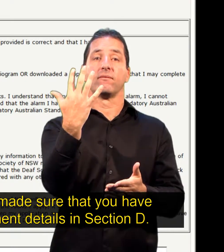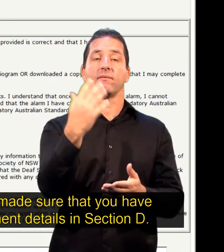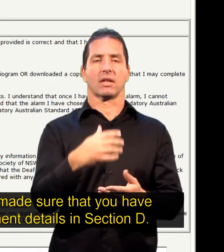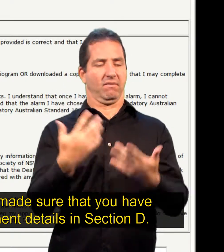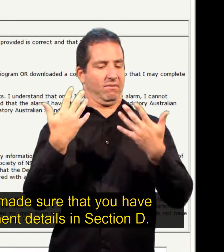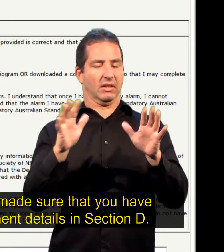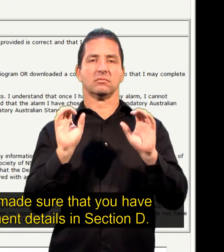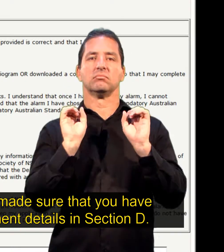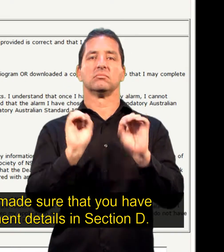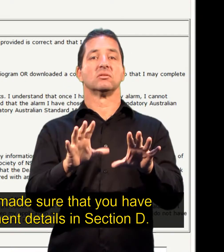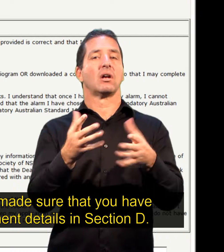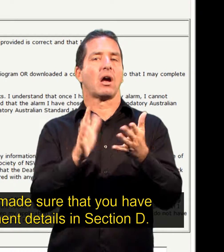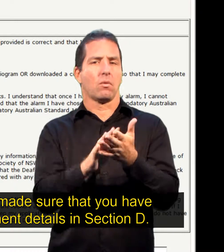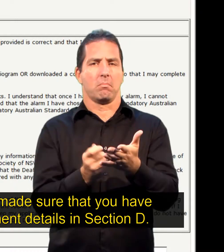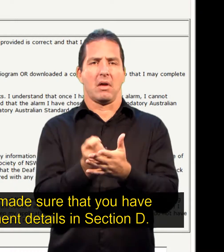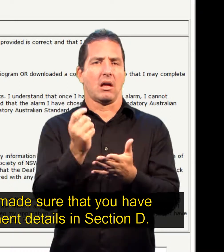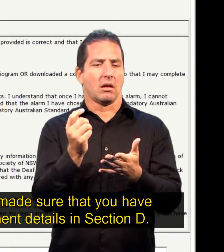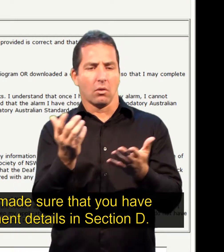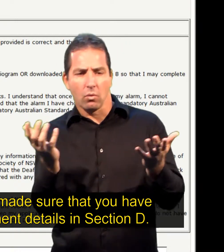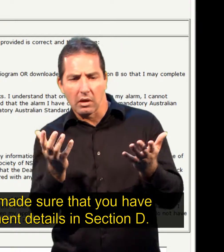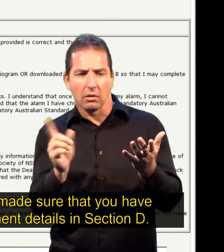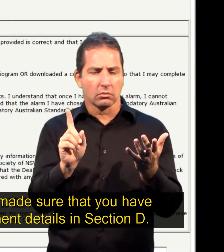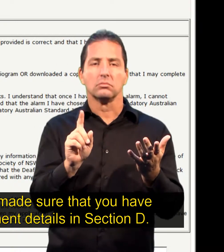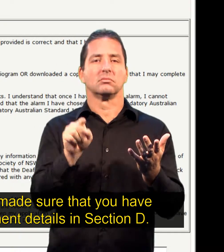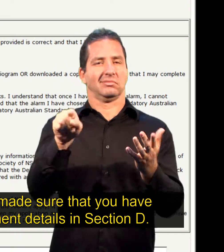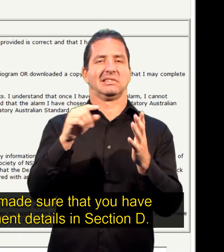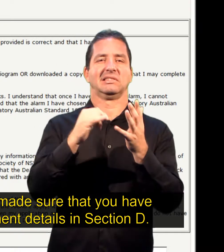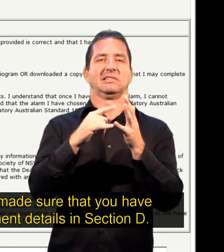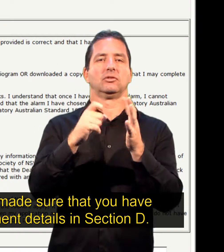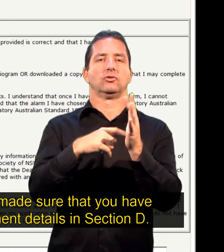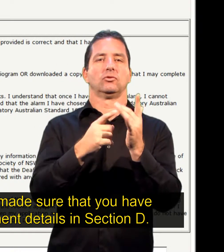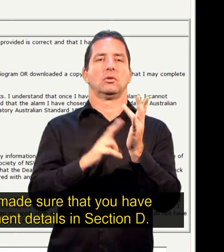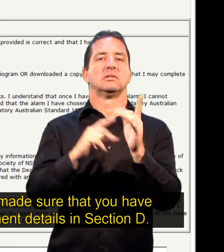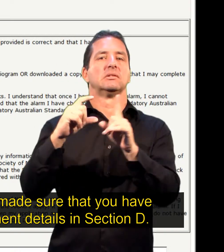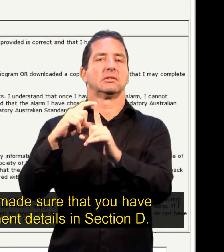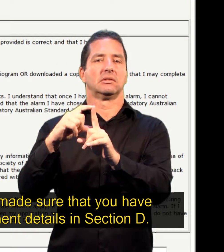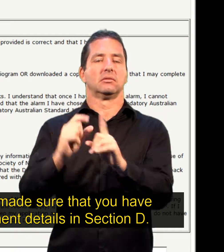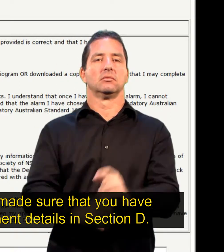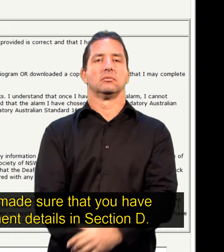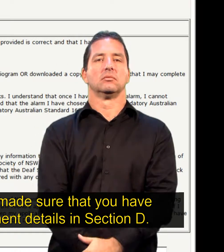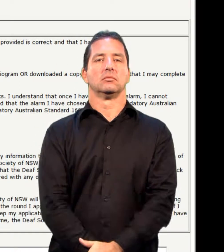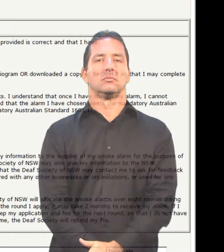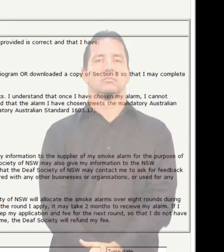5. Tick once you've made sure that you have completed the payment details in Section D.